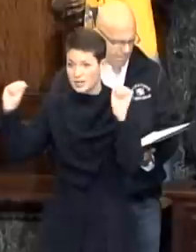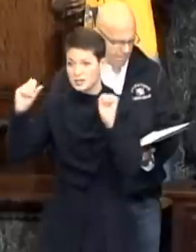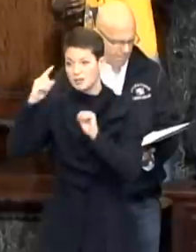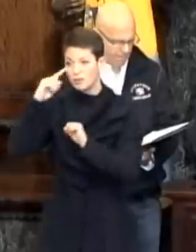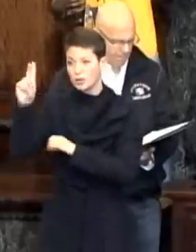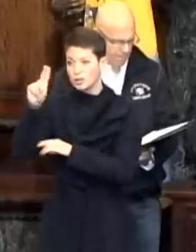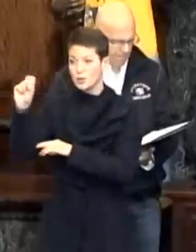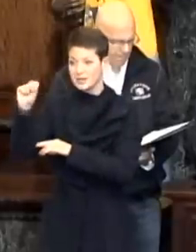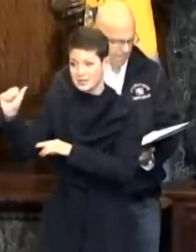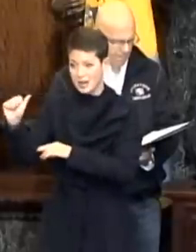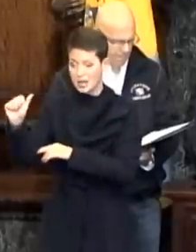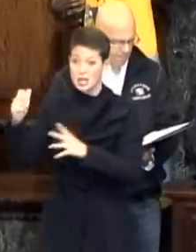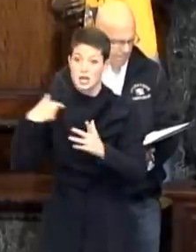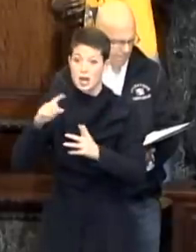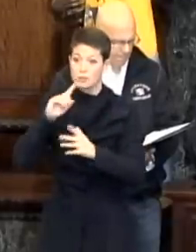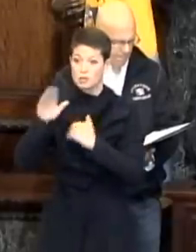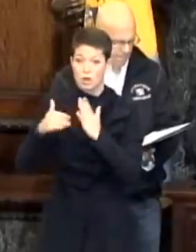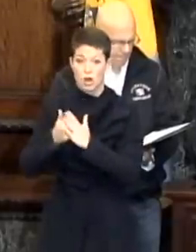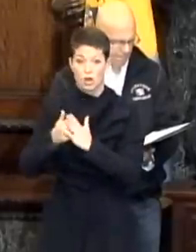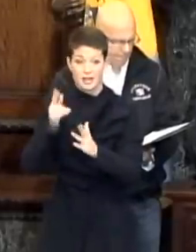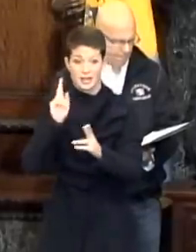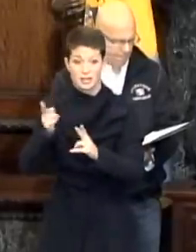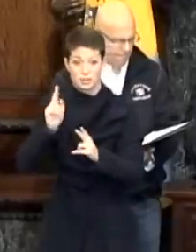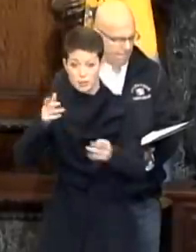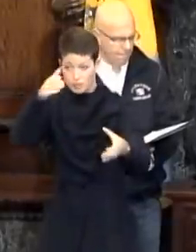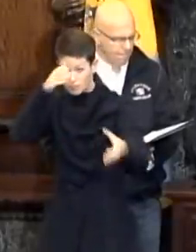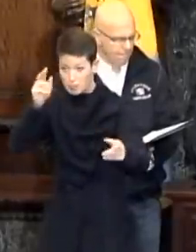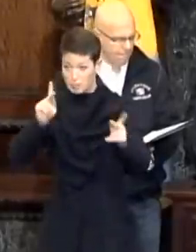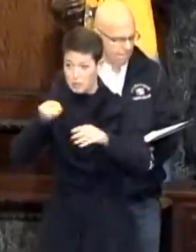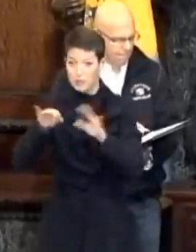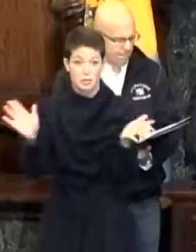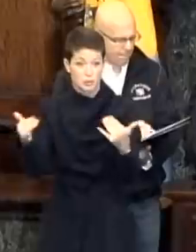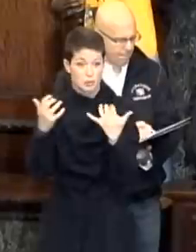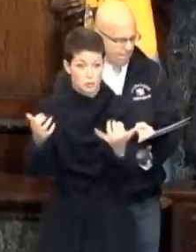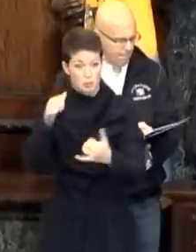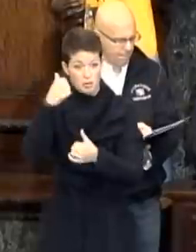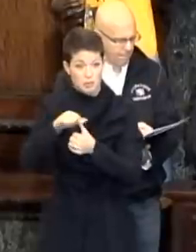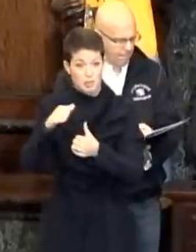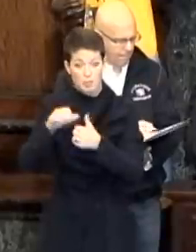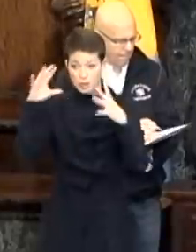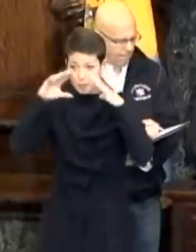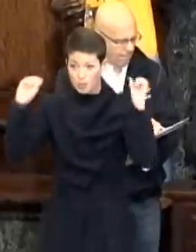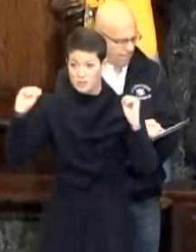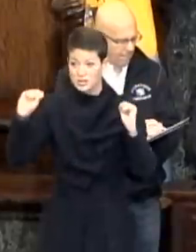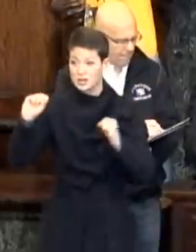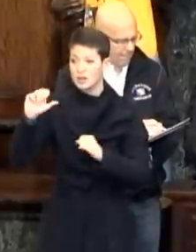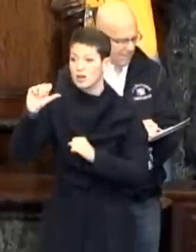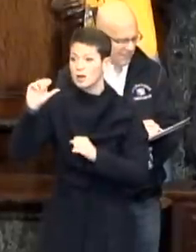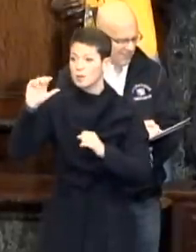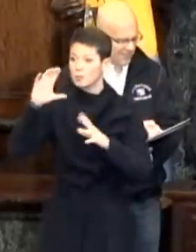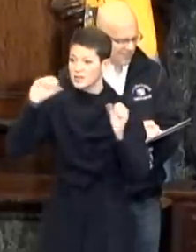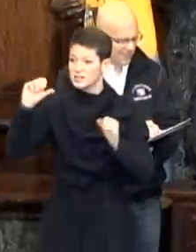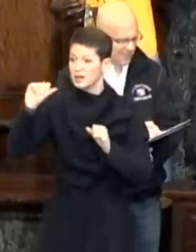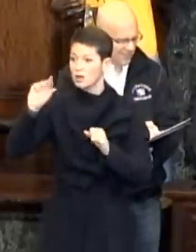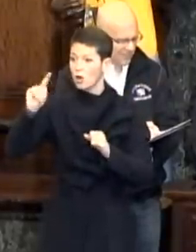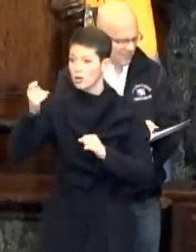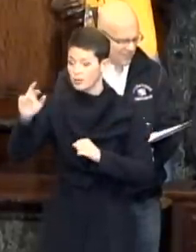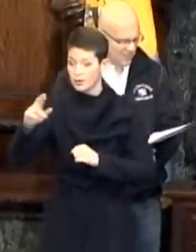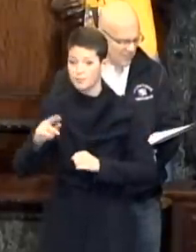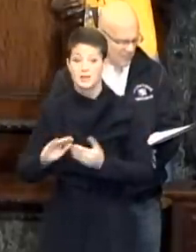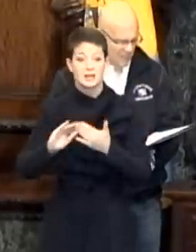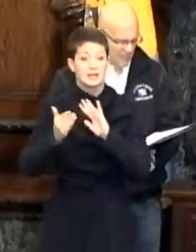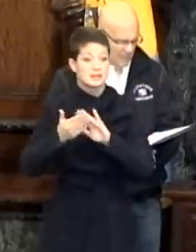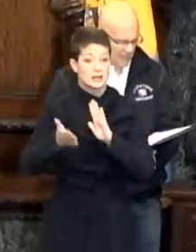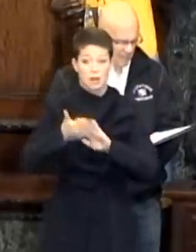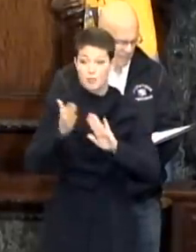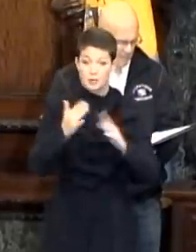America. I'm sure all of the great history buffs in the room remember President Chester A. Arthur. In terms of city